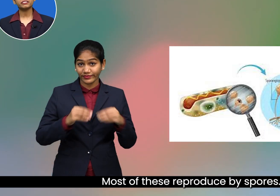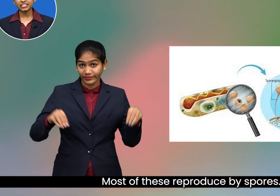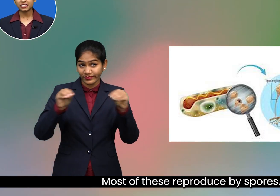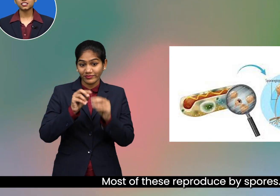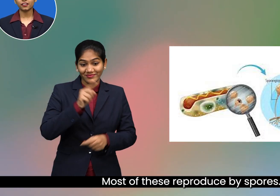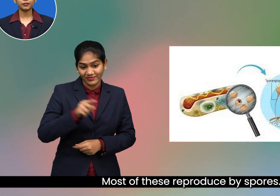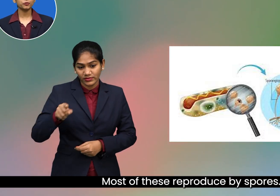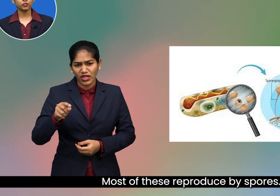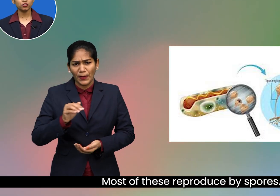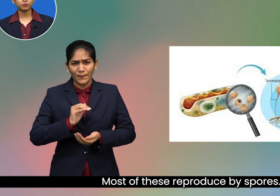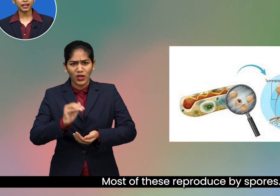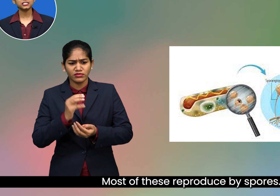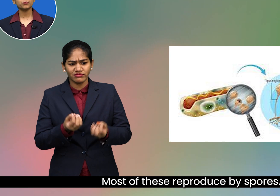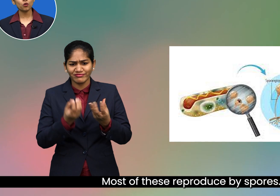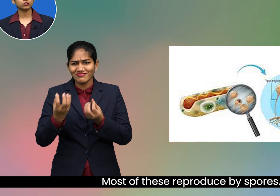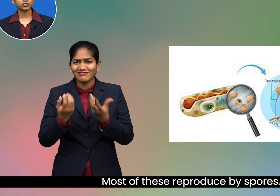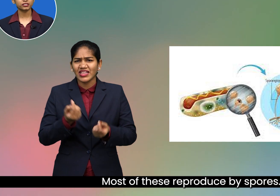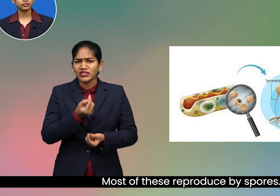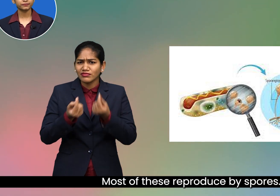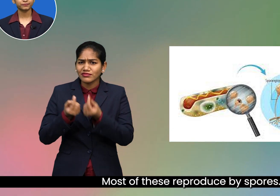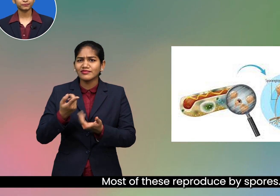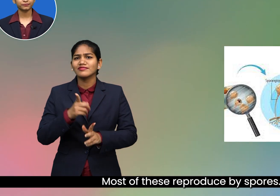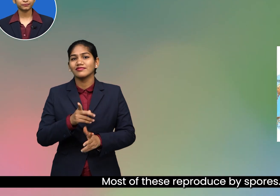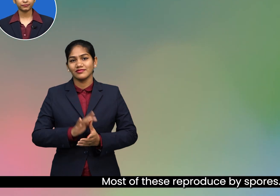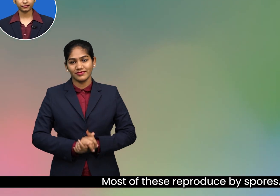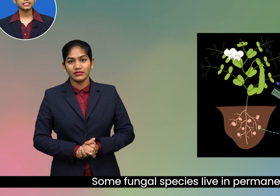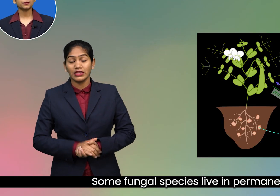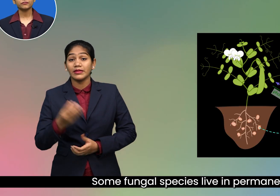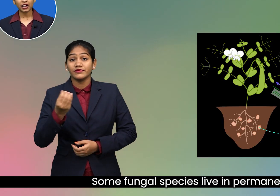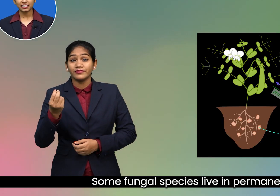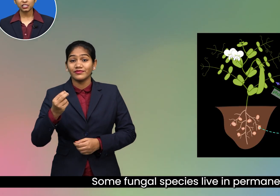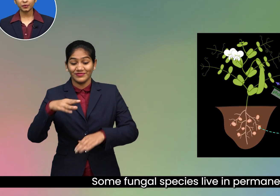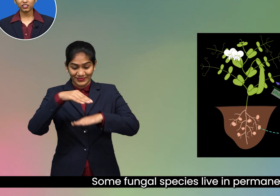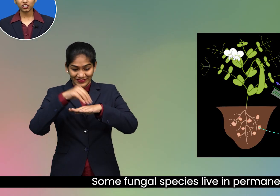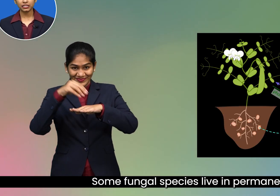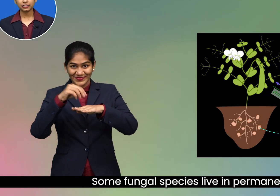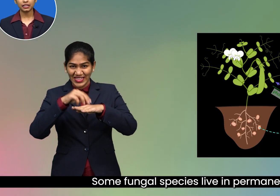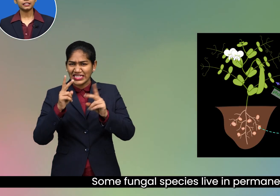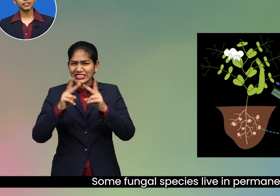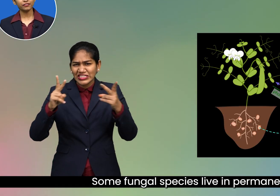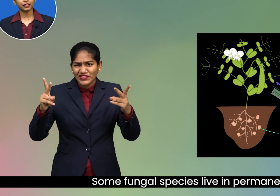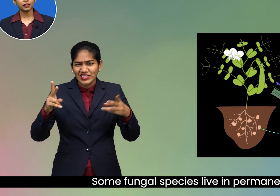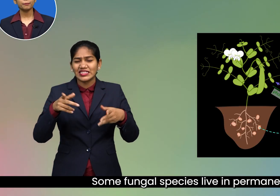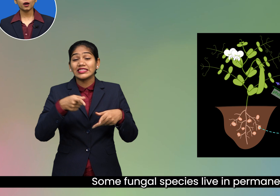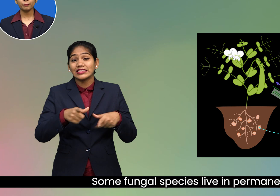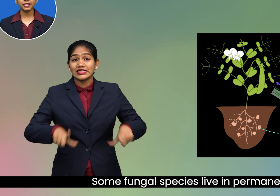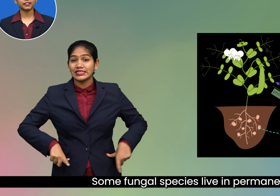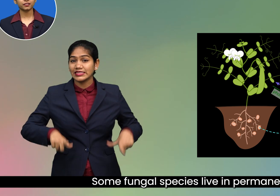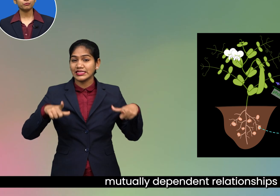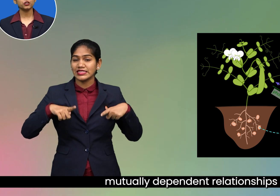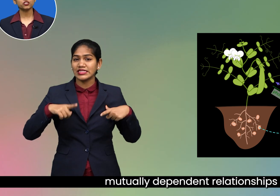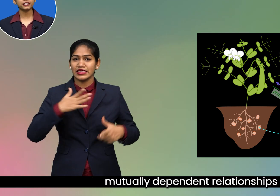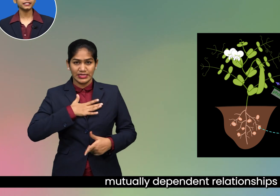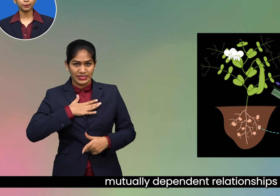Most of these reproduce by spores. Some fungal species live in